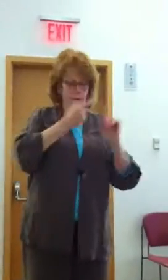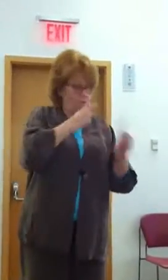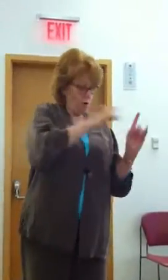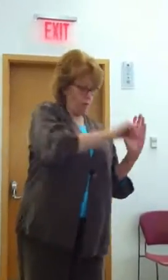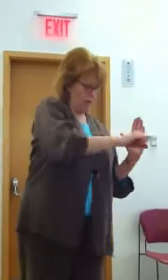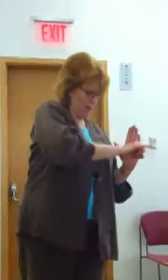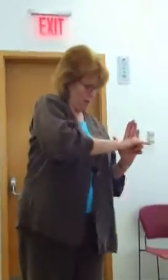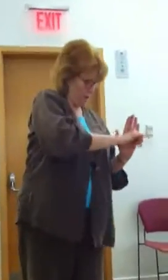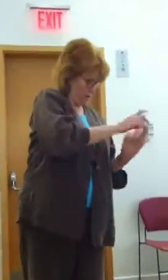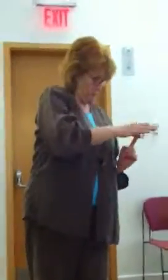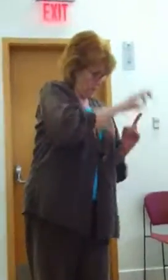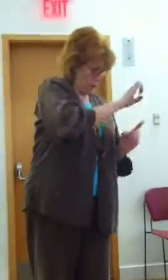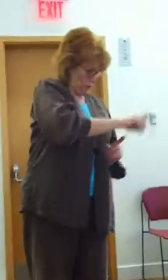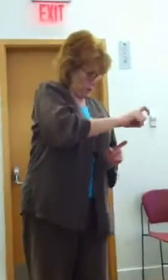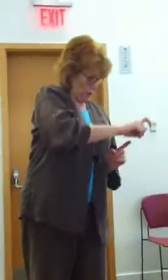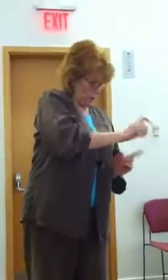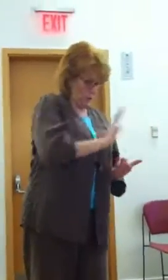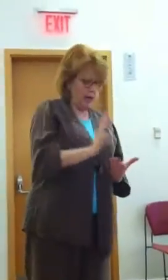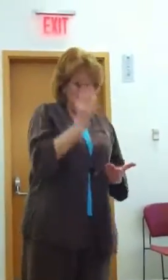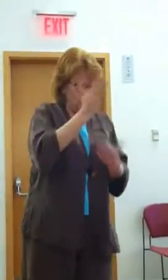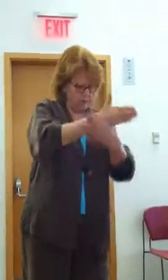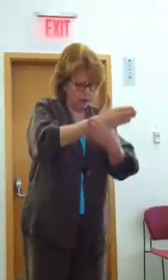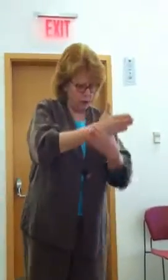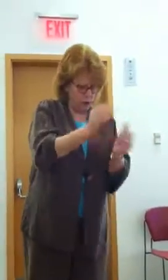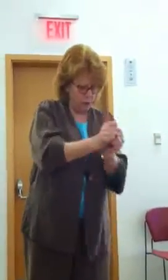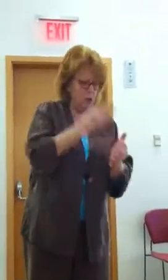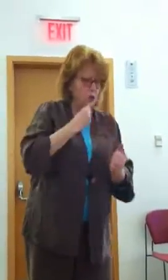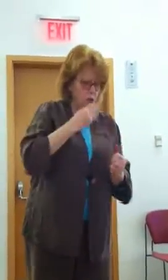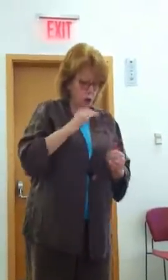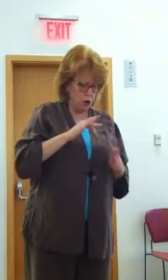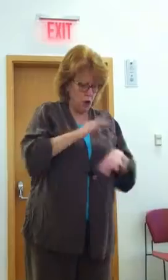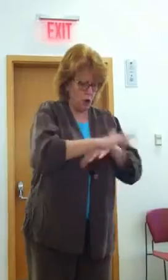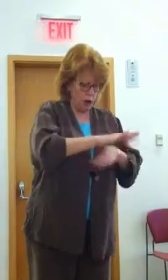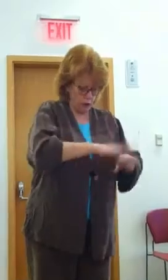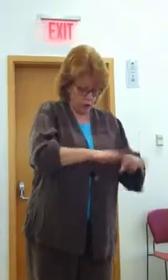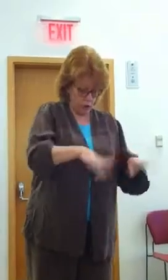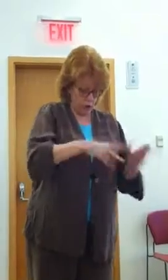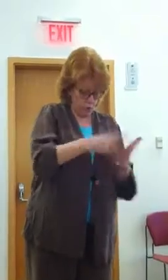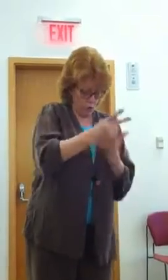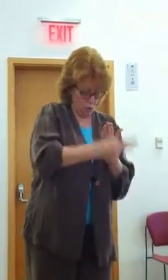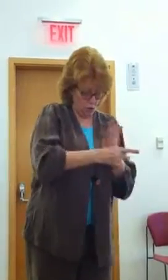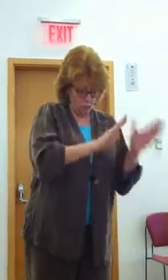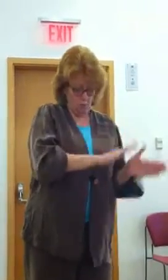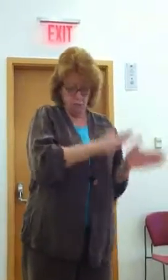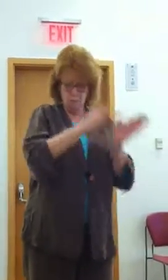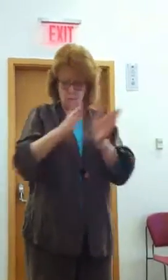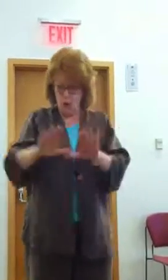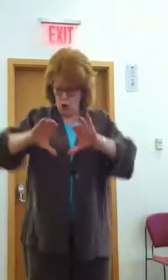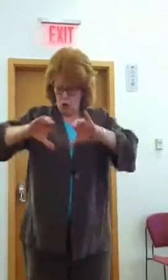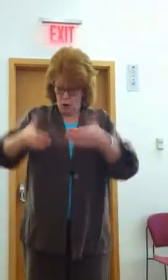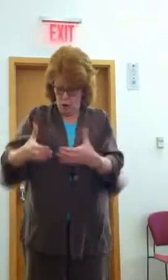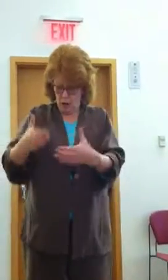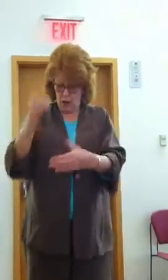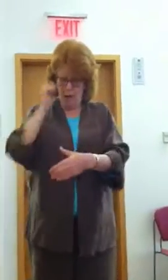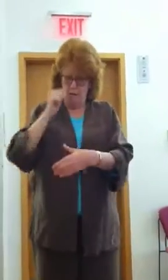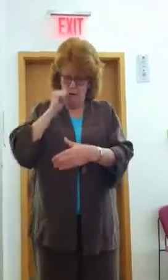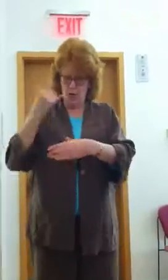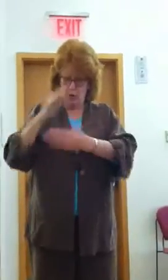identification and intervention in Jewish early childhood programs, to congregational and day school classrooms,